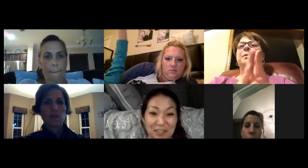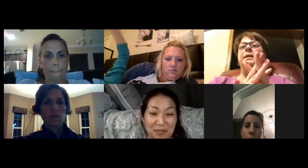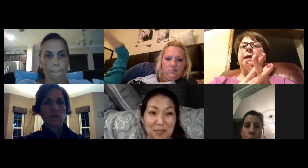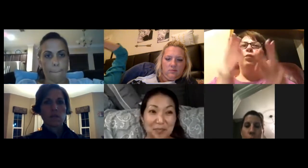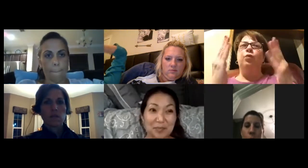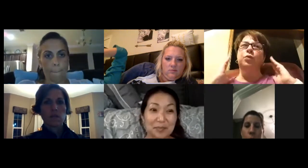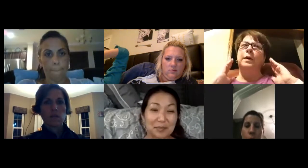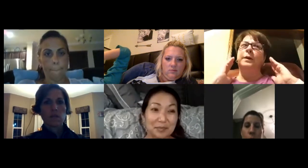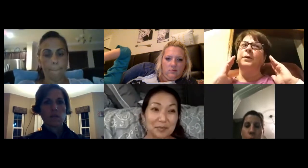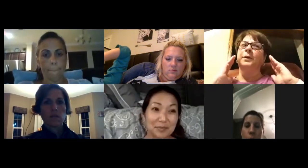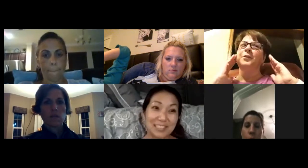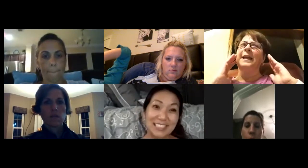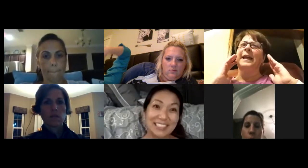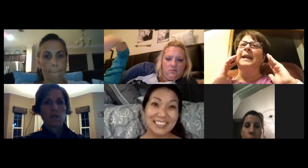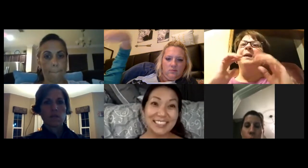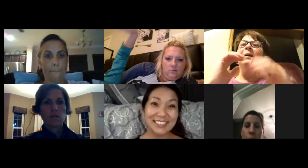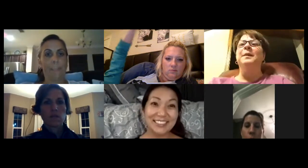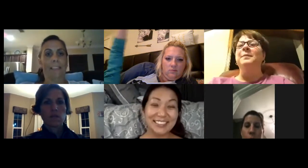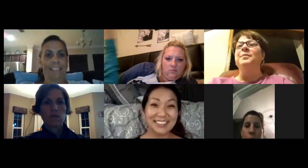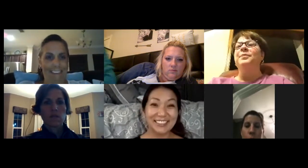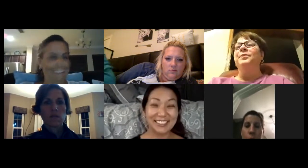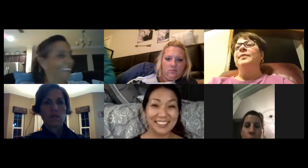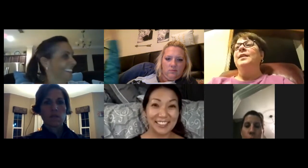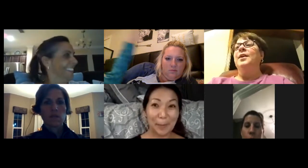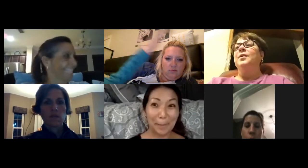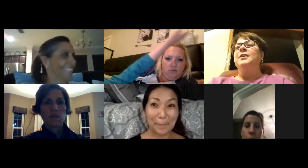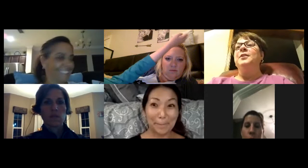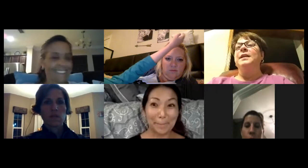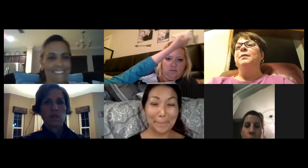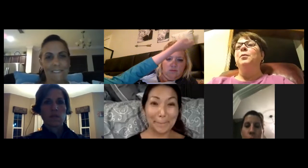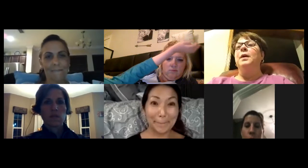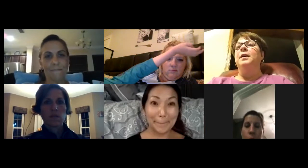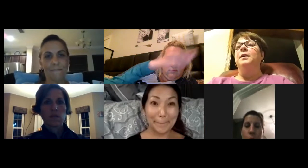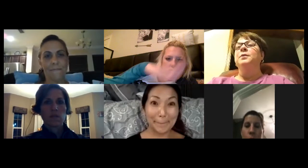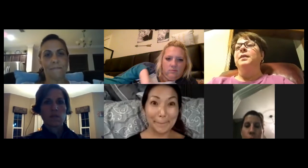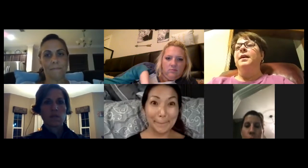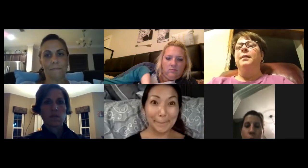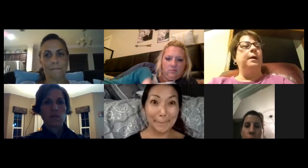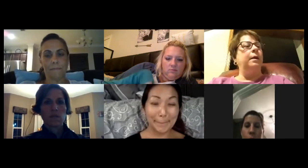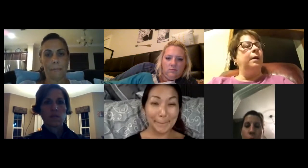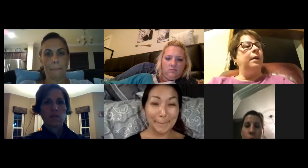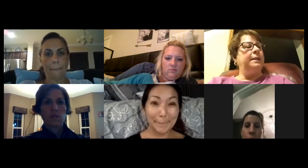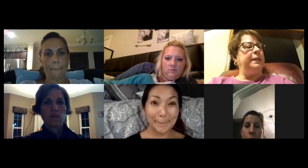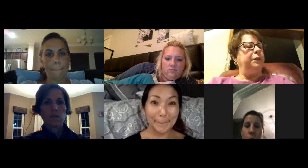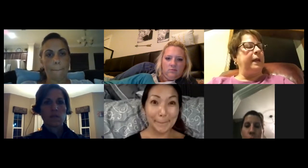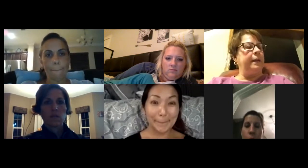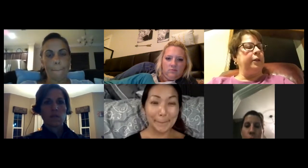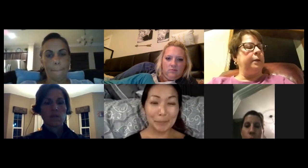like, ooh, I don't know what you're saying, but then you don't get overwhelmed with them. But I think you've got a good